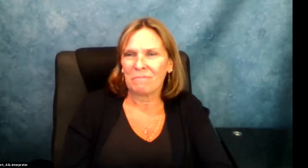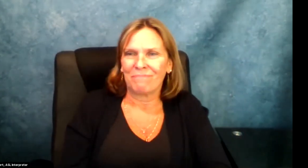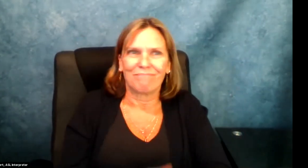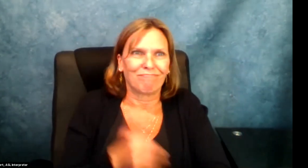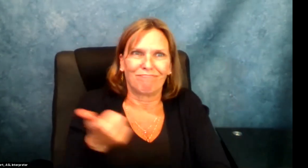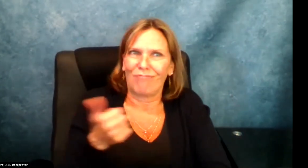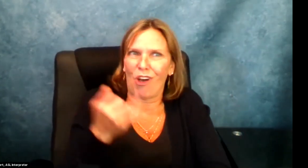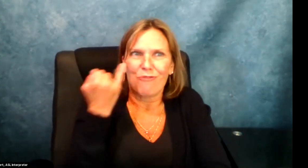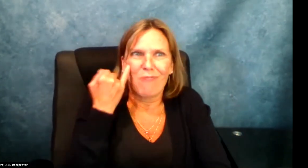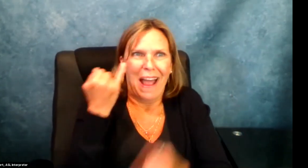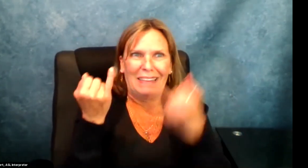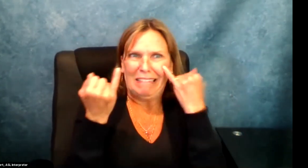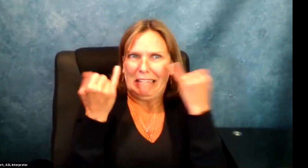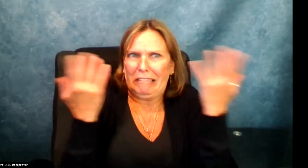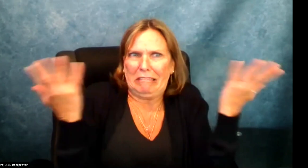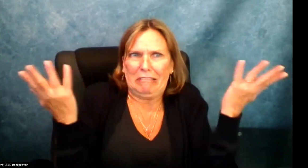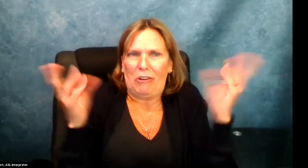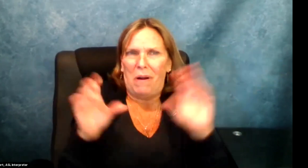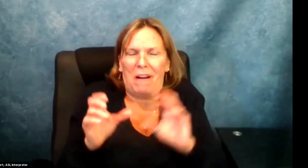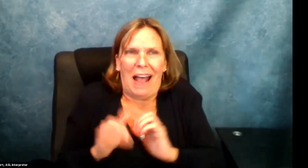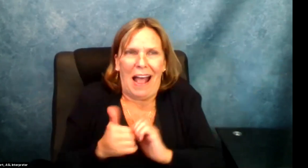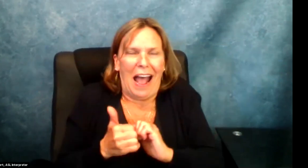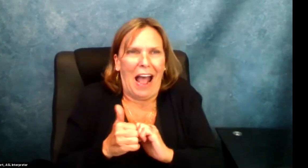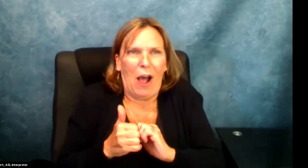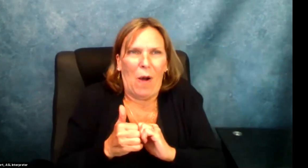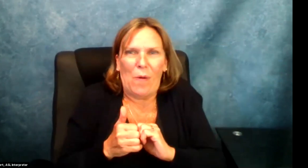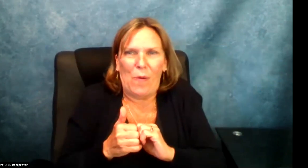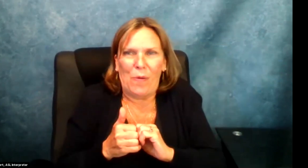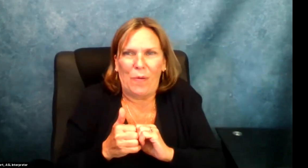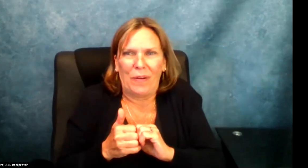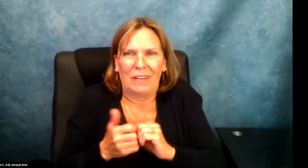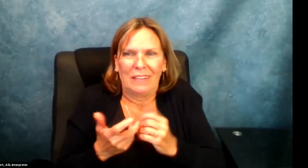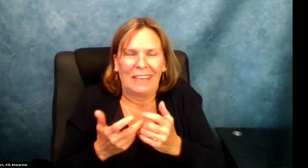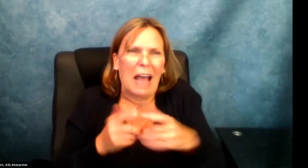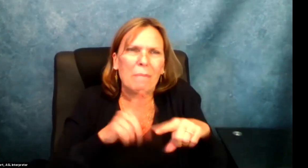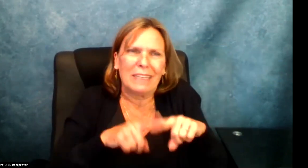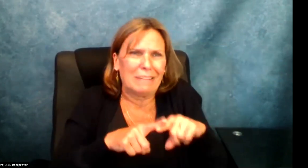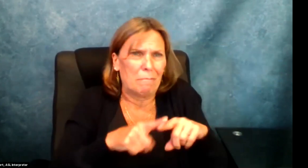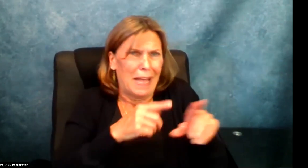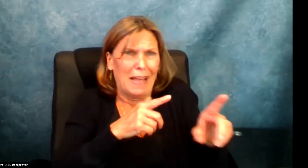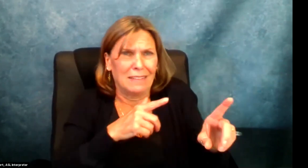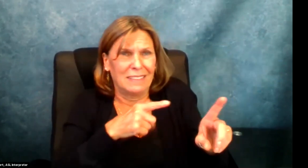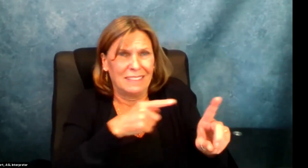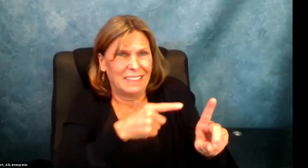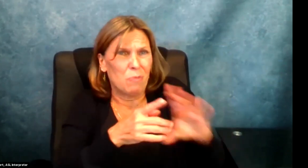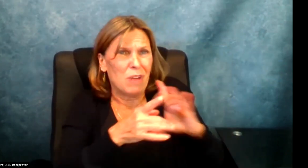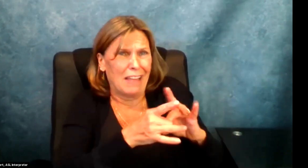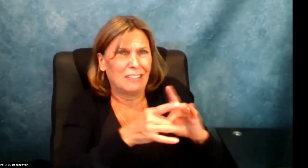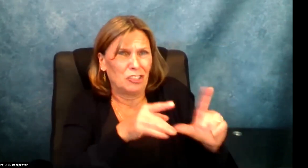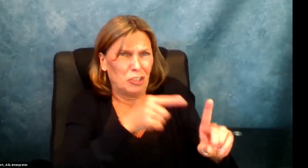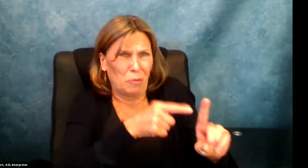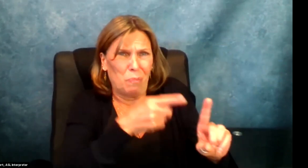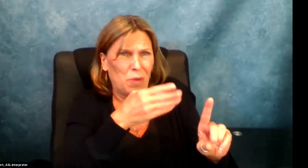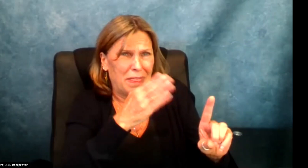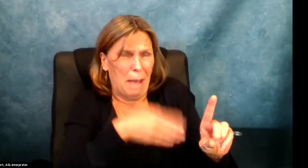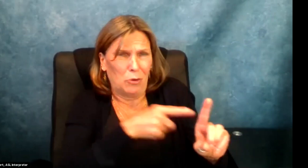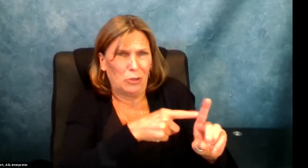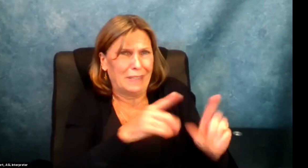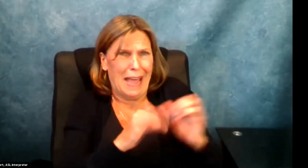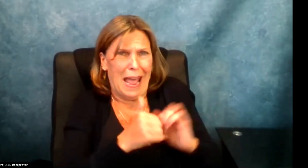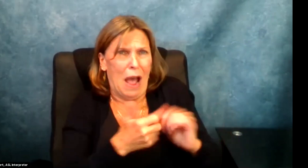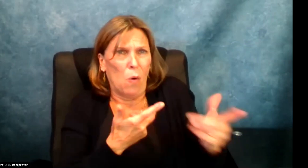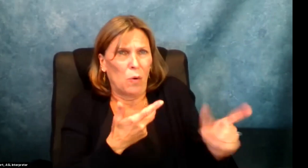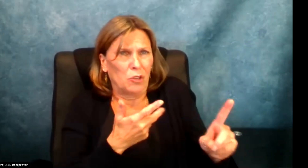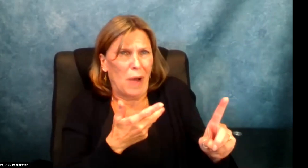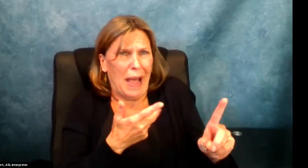or anyone's shared with you how they've navigated. I mean, I'm sure it depends on the relationship you have with the person, but if you have any words of wisdom